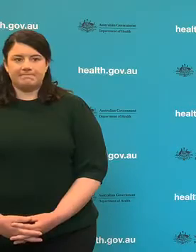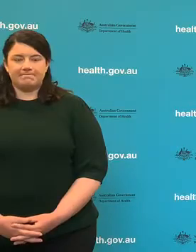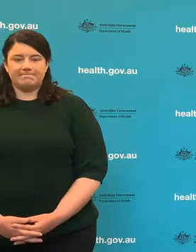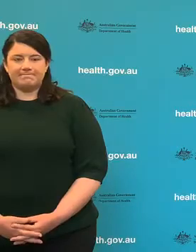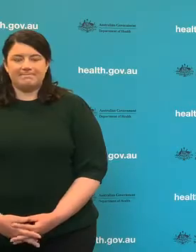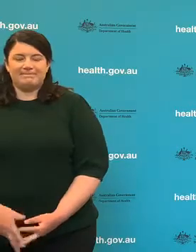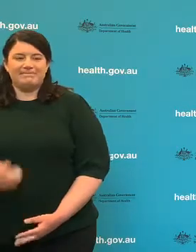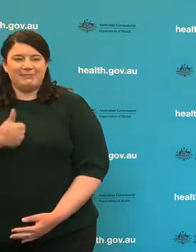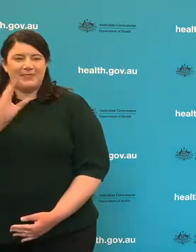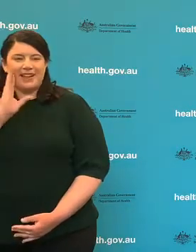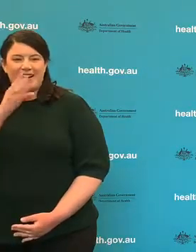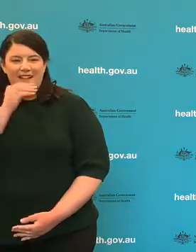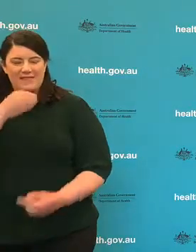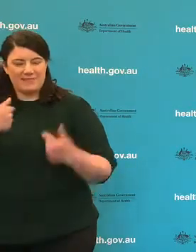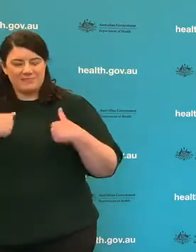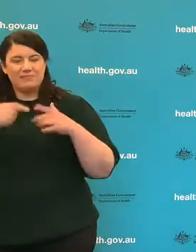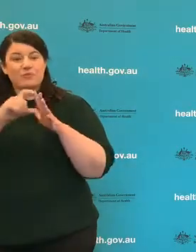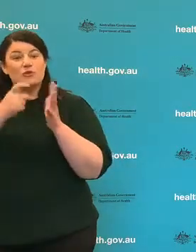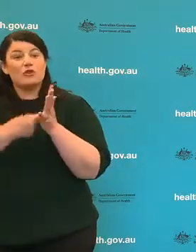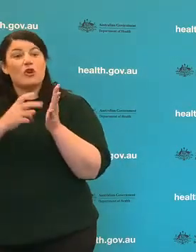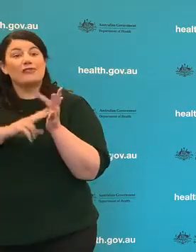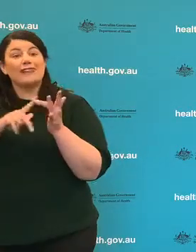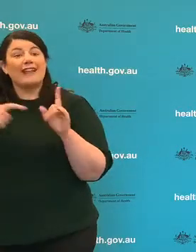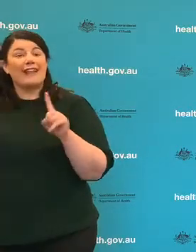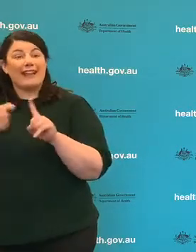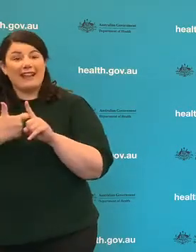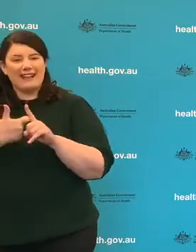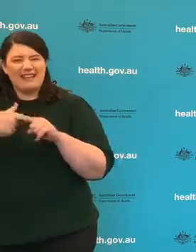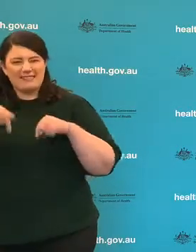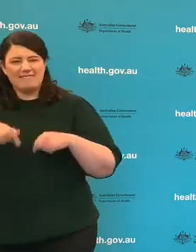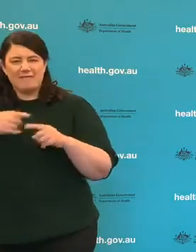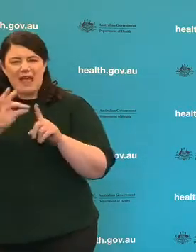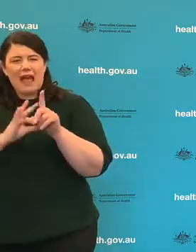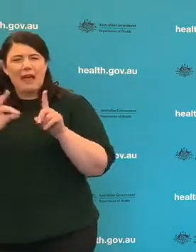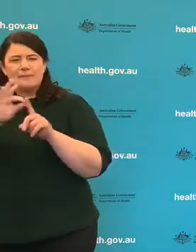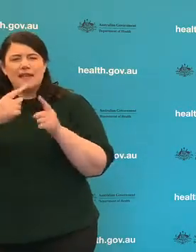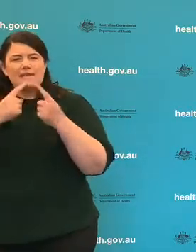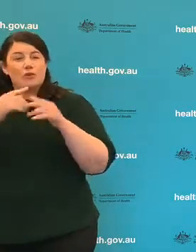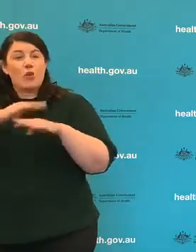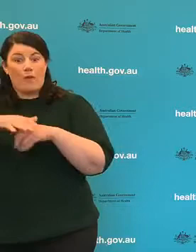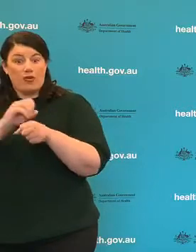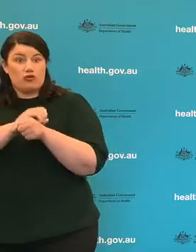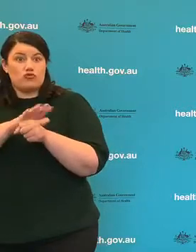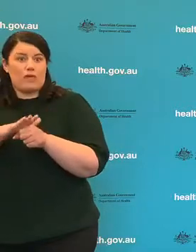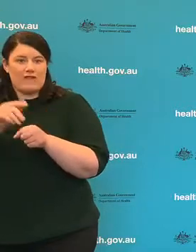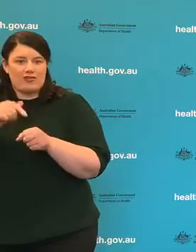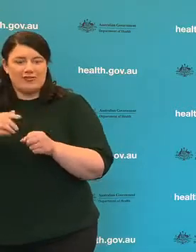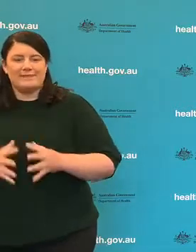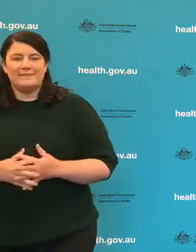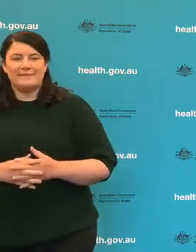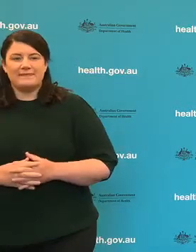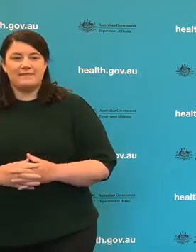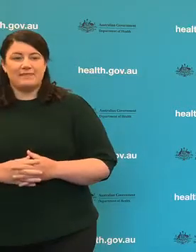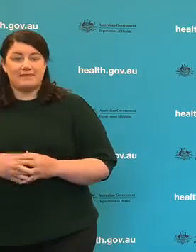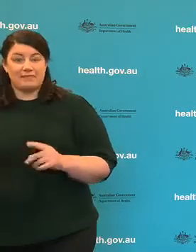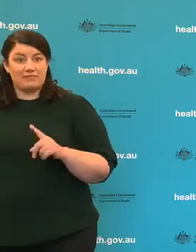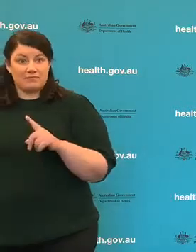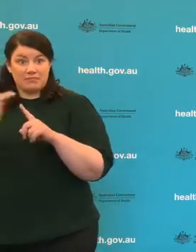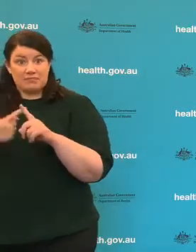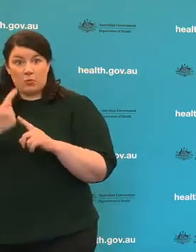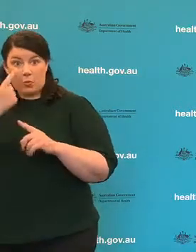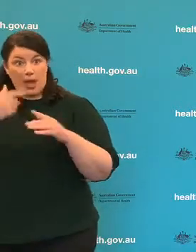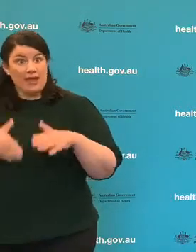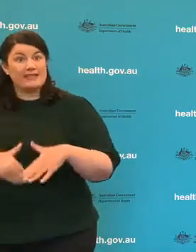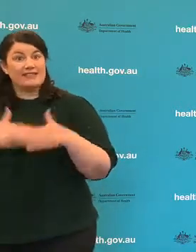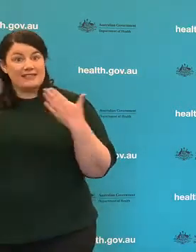Good afternoon, everybody. It's Dr. Nick Coatsworth with today's national COVID-19 update. The past 24 hours